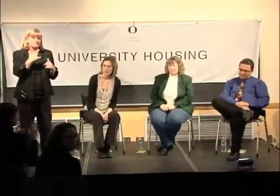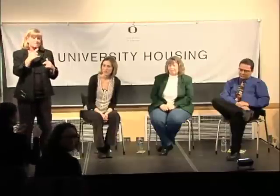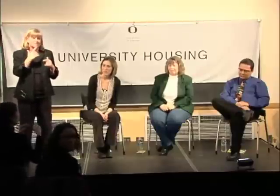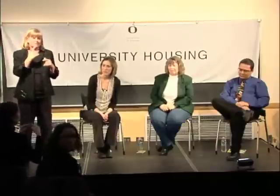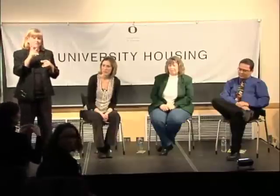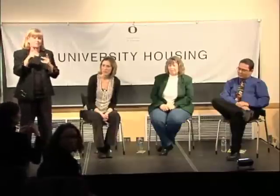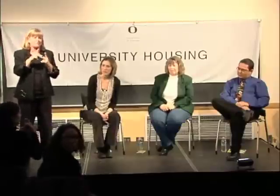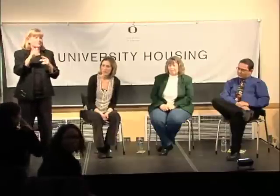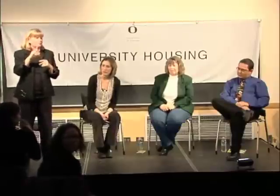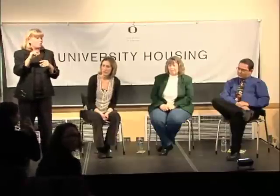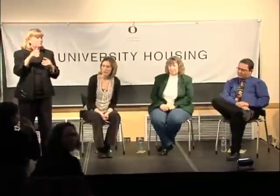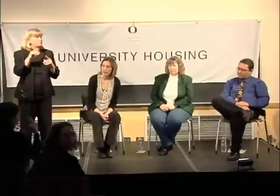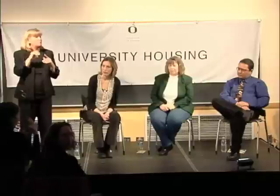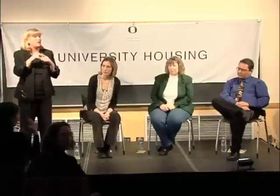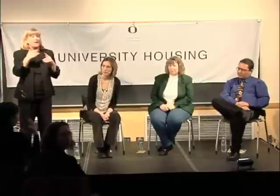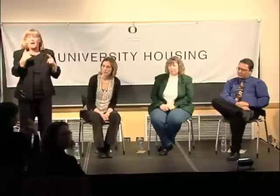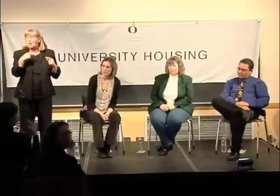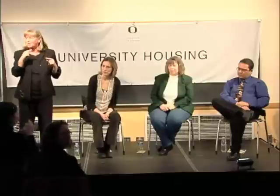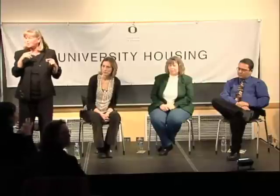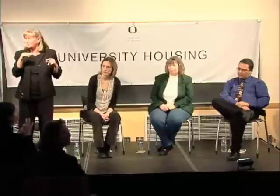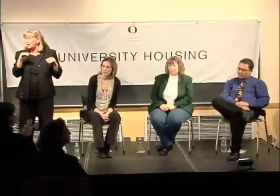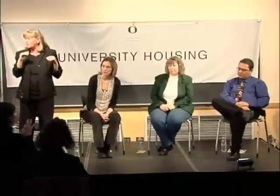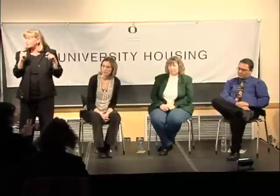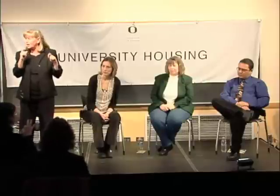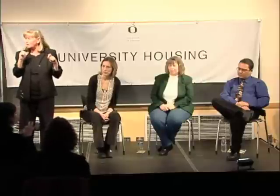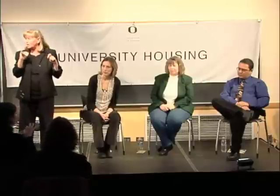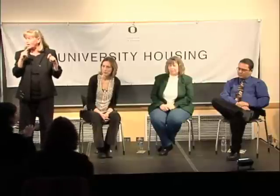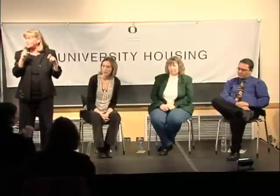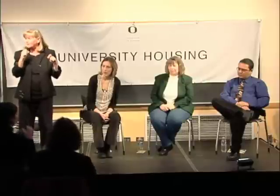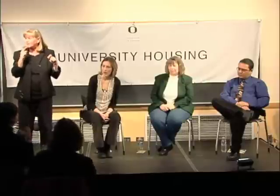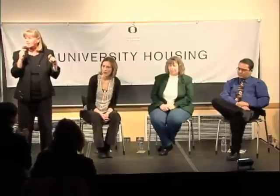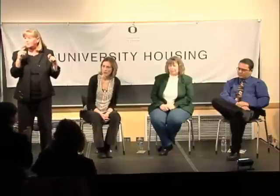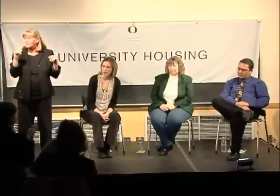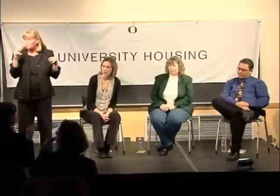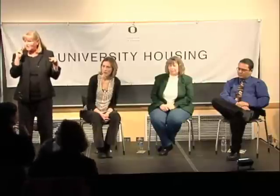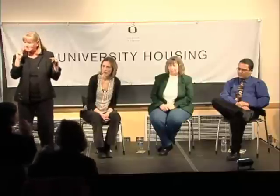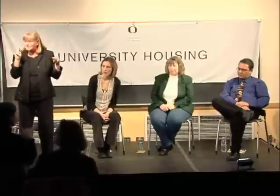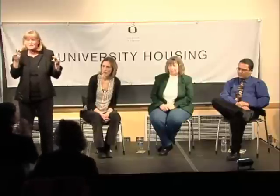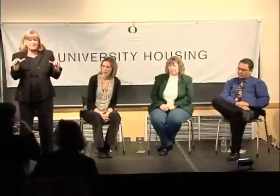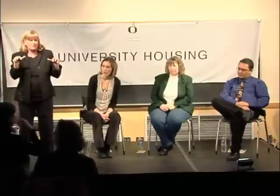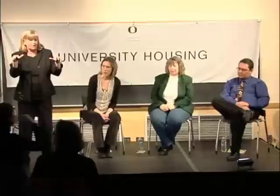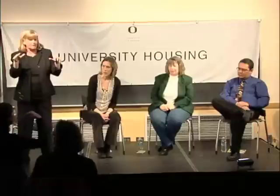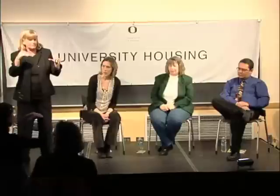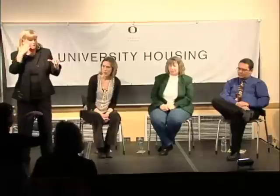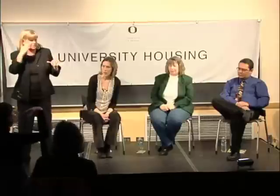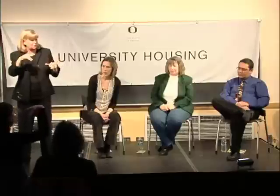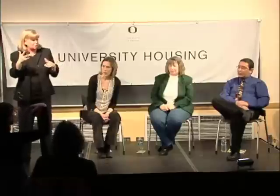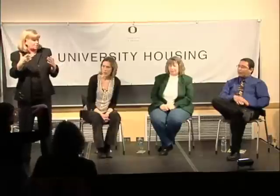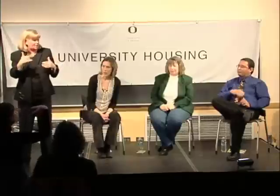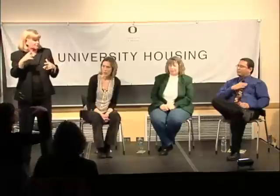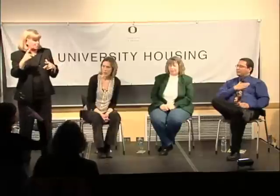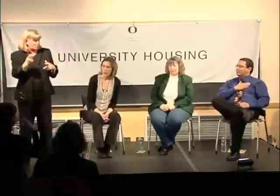the perfect forum to do that. I'm going to try and change lights a little bit so we can see the audience because I know you might have some